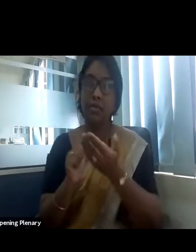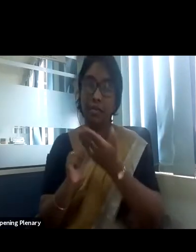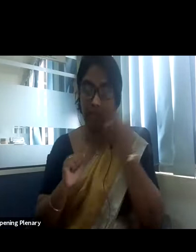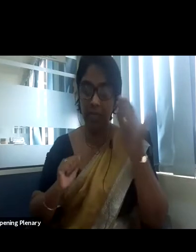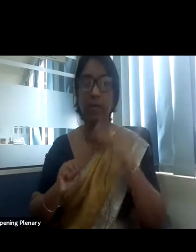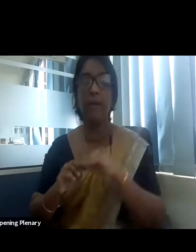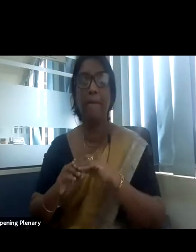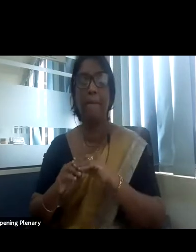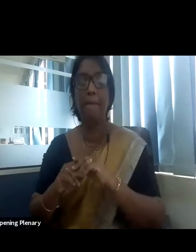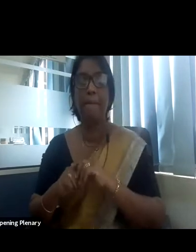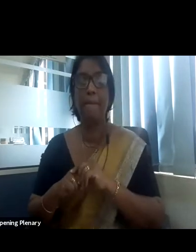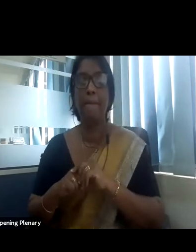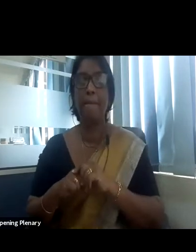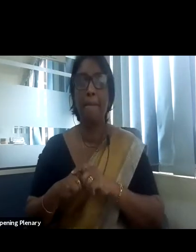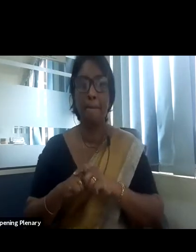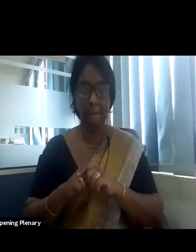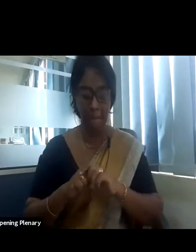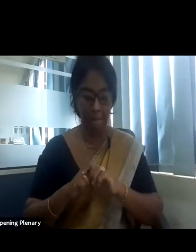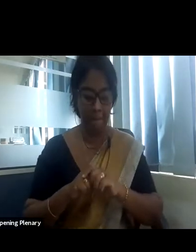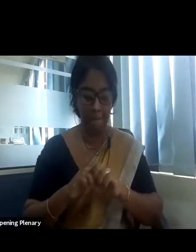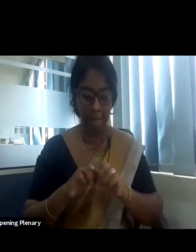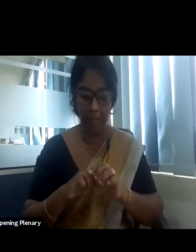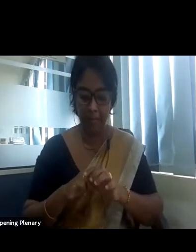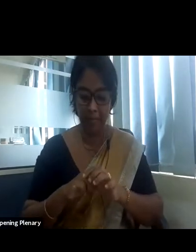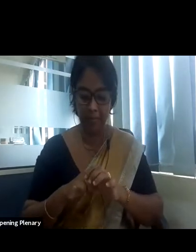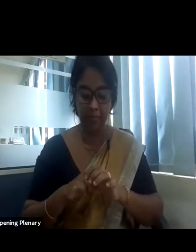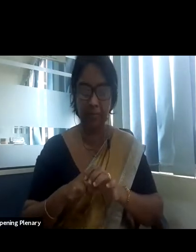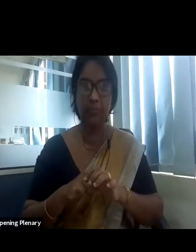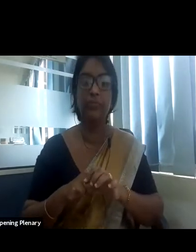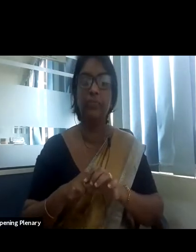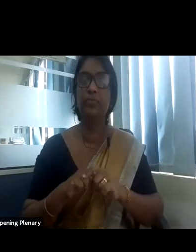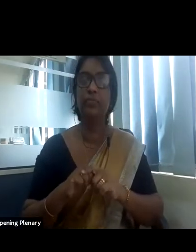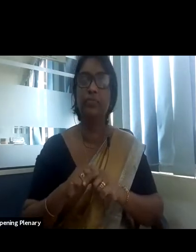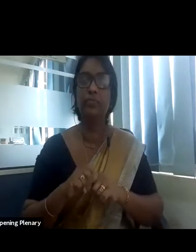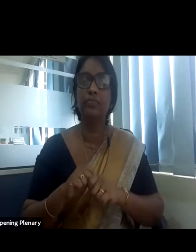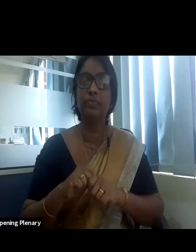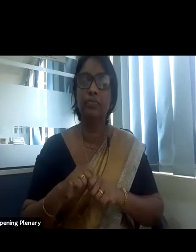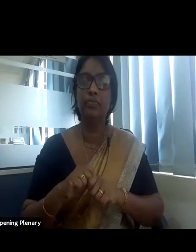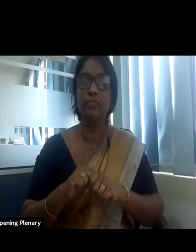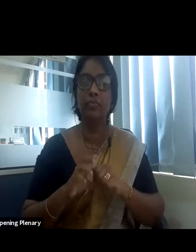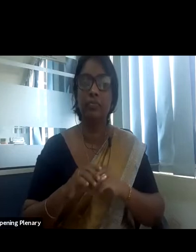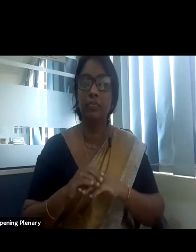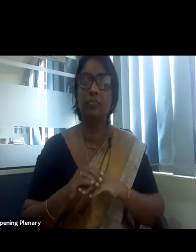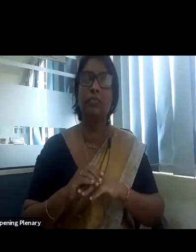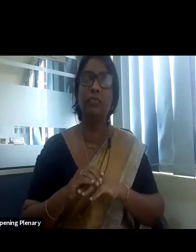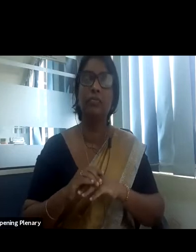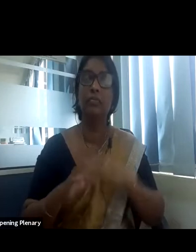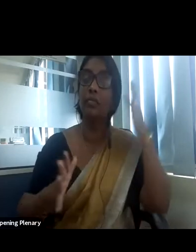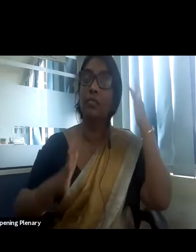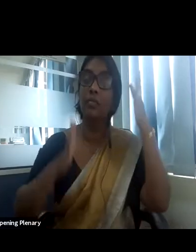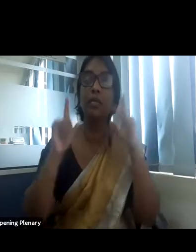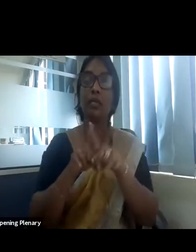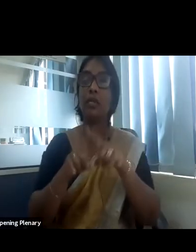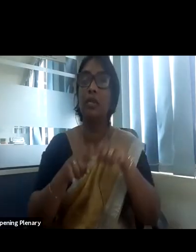plastic production continues on current trends, it may account for 20% of oil consumption by mid-century. So it's not a question